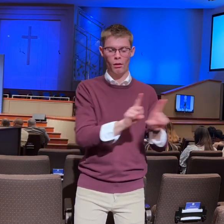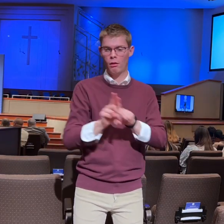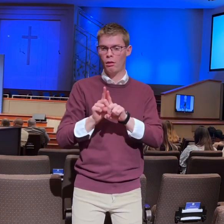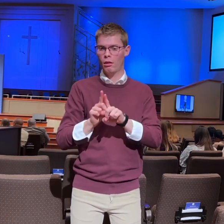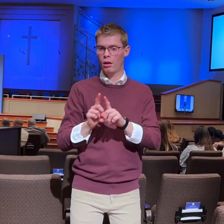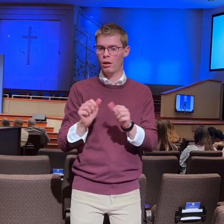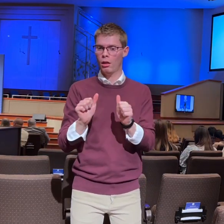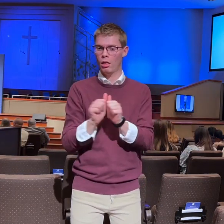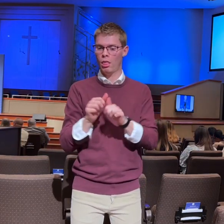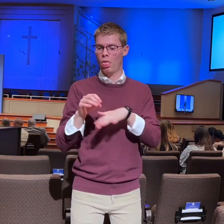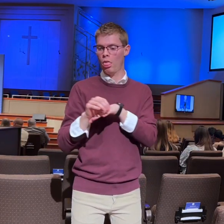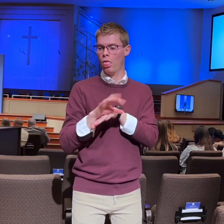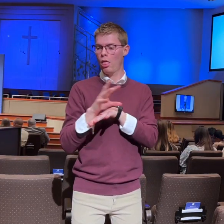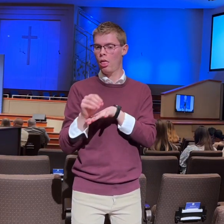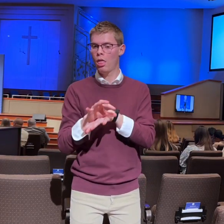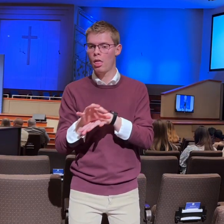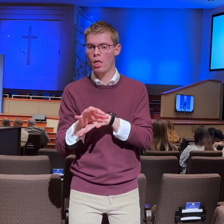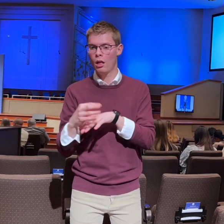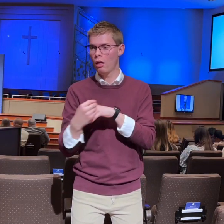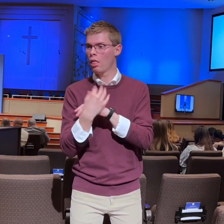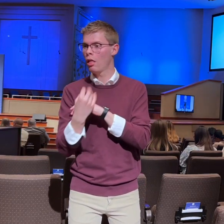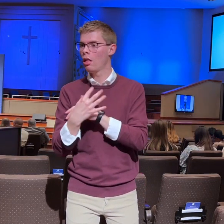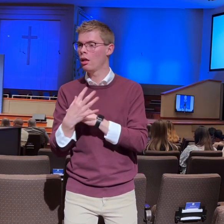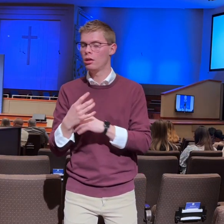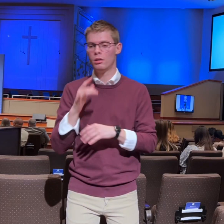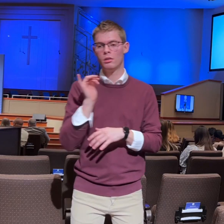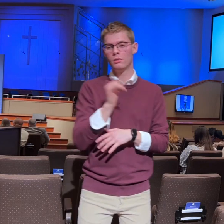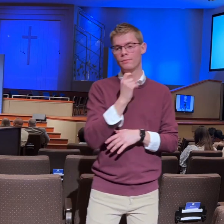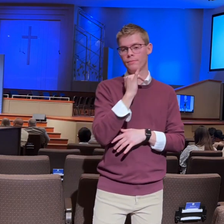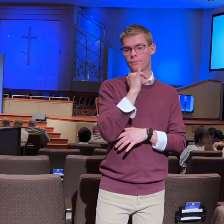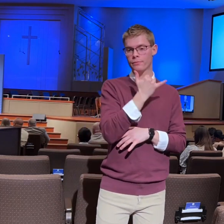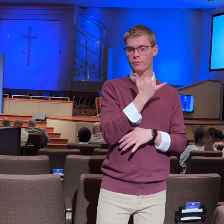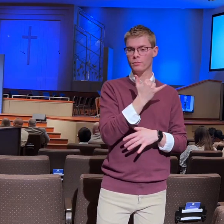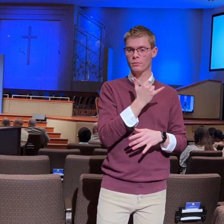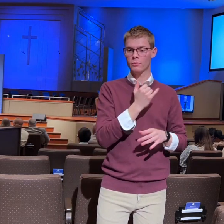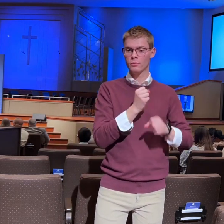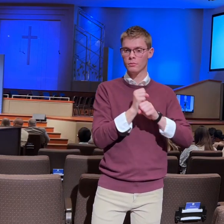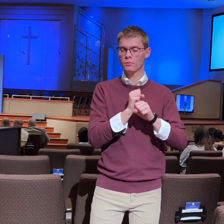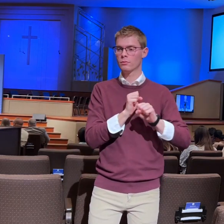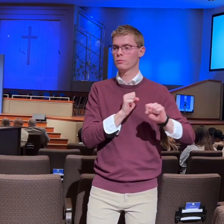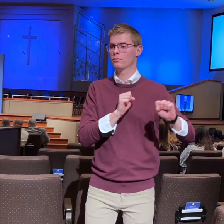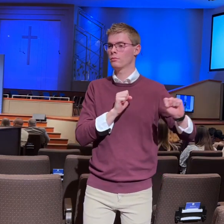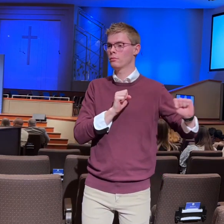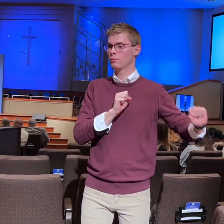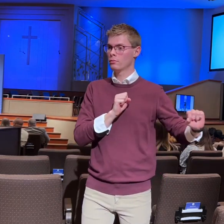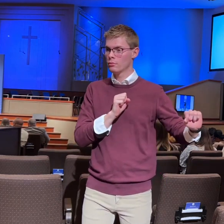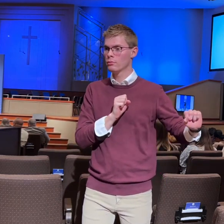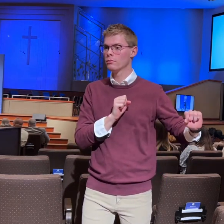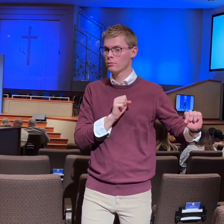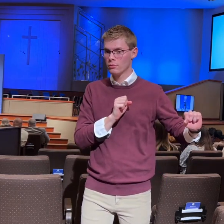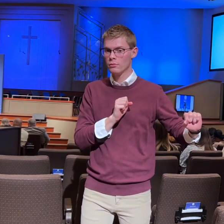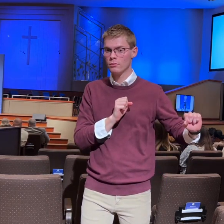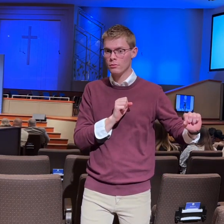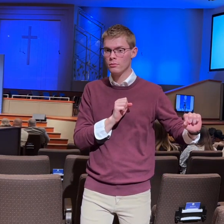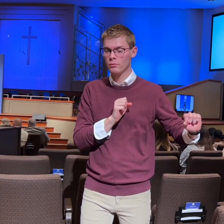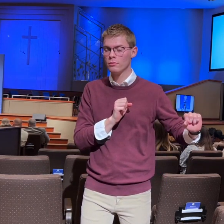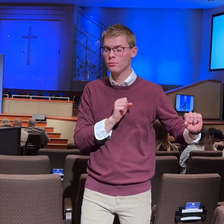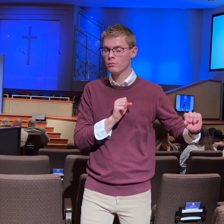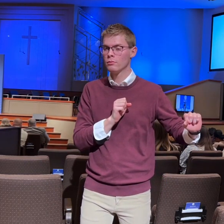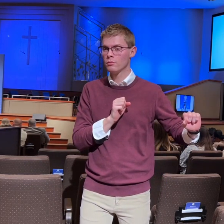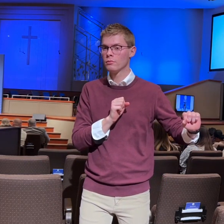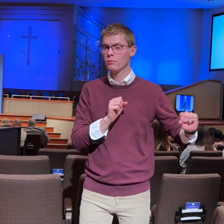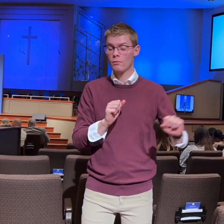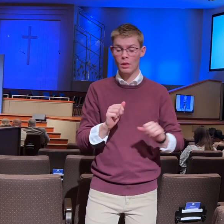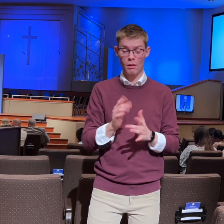speak to you all of these anti-Christian doctrines. No, no, no, no. That's not what God wants you to do with your time and with your energy. 2